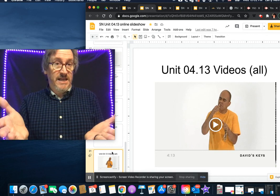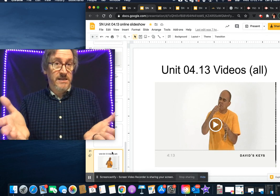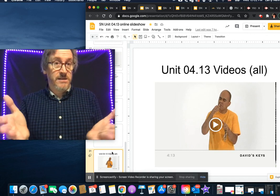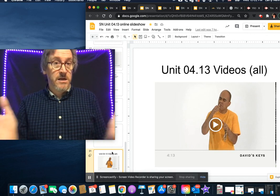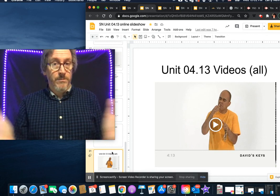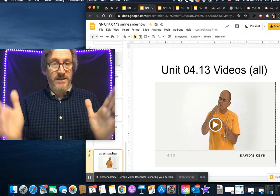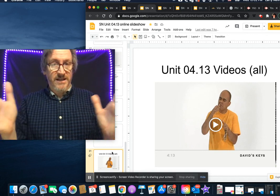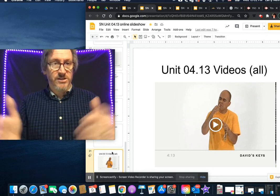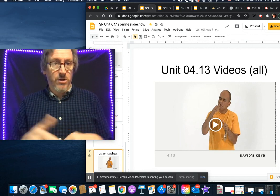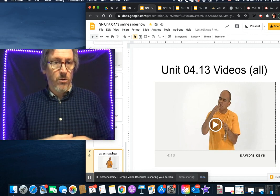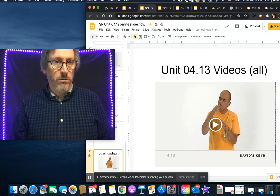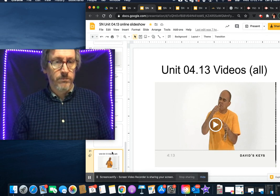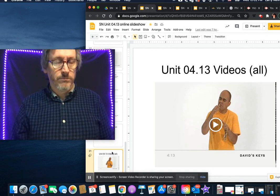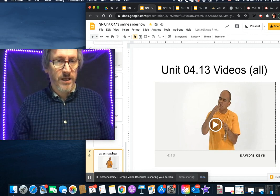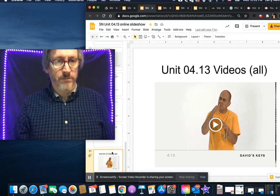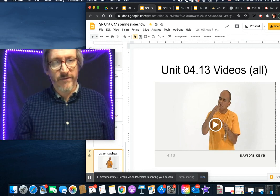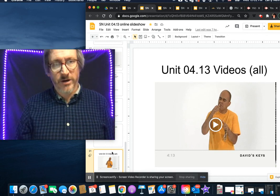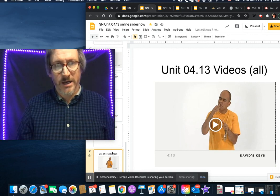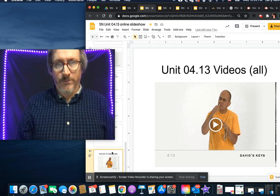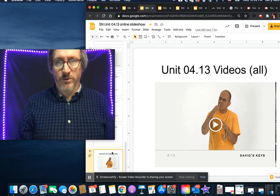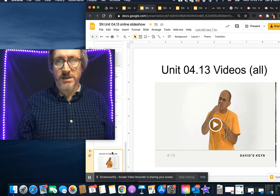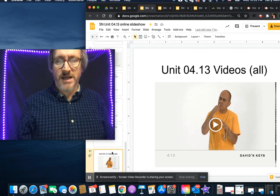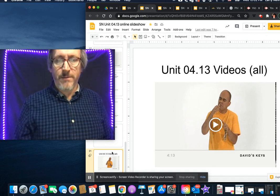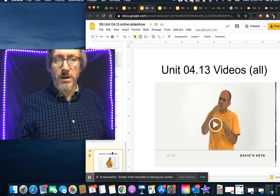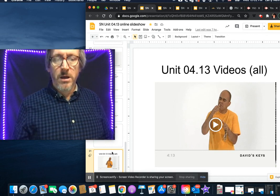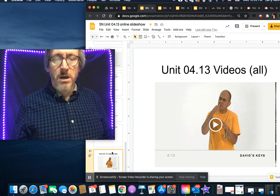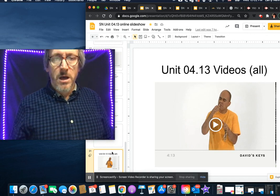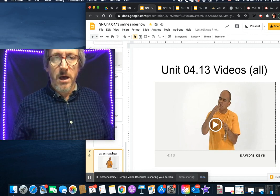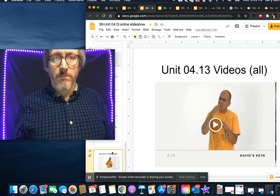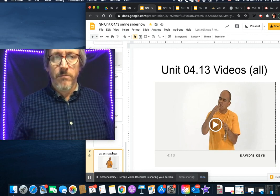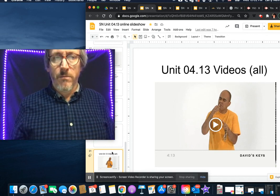David's keys. But that's the whole thing. I figured I'd keep with